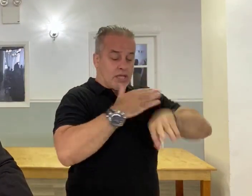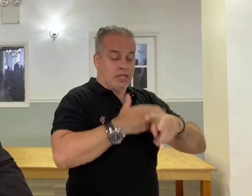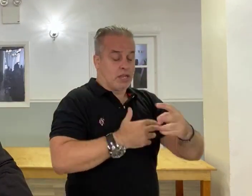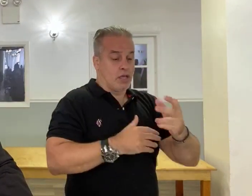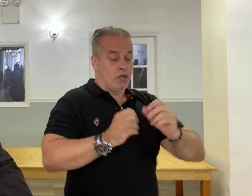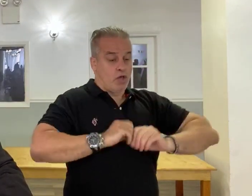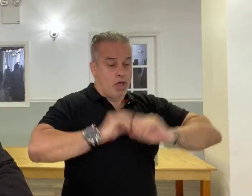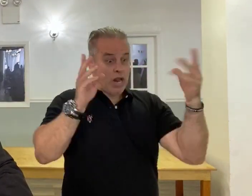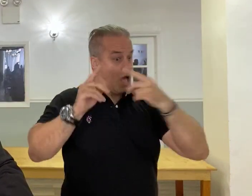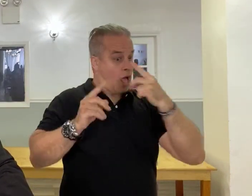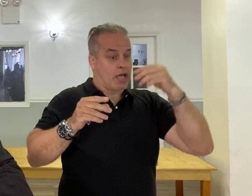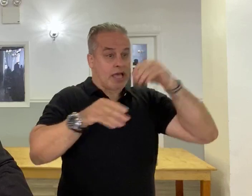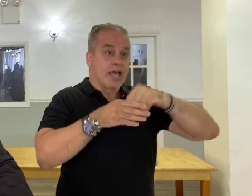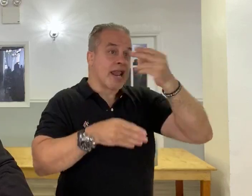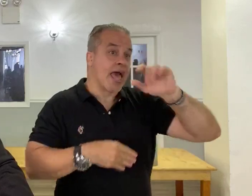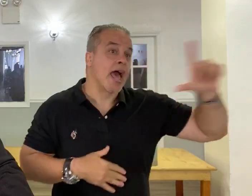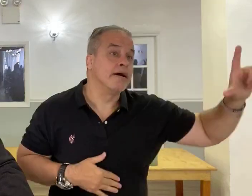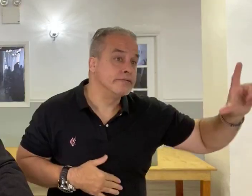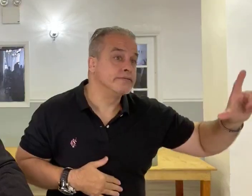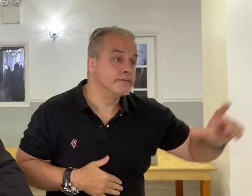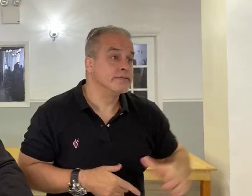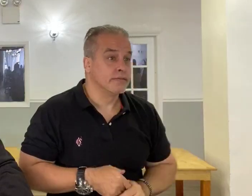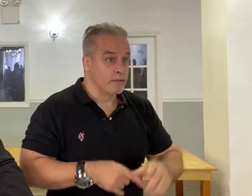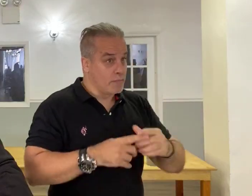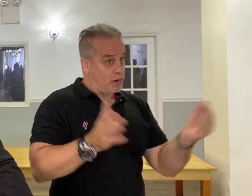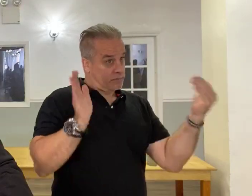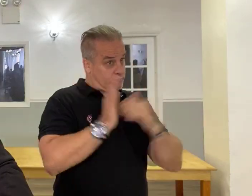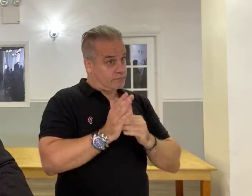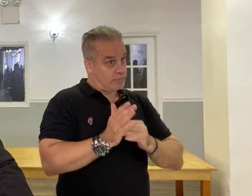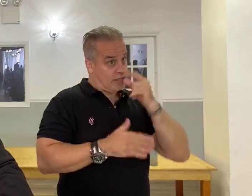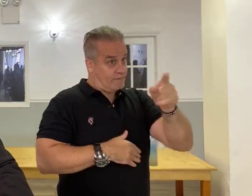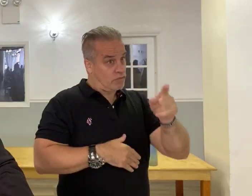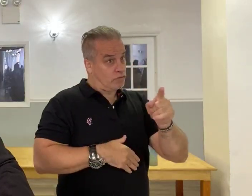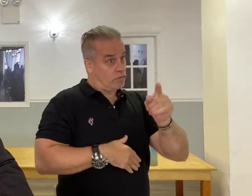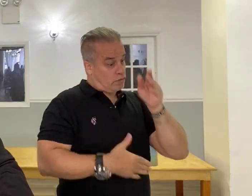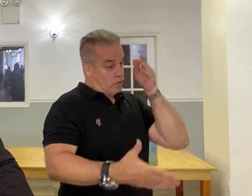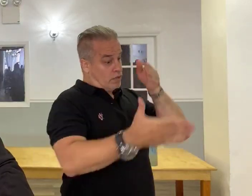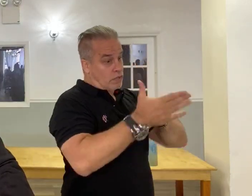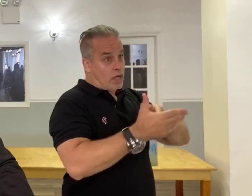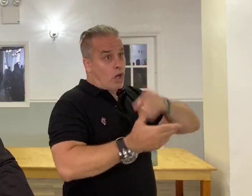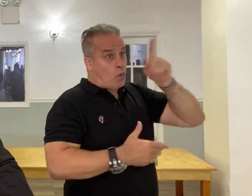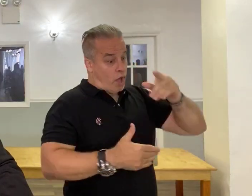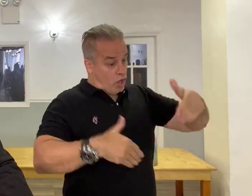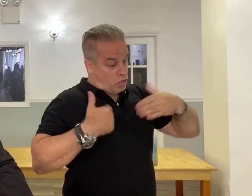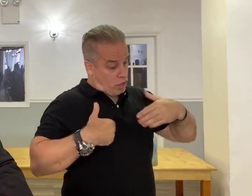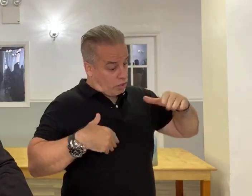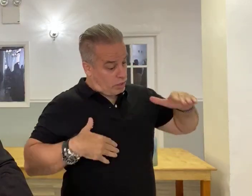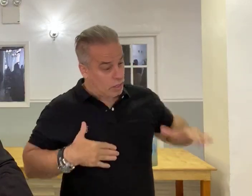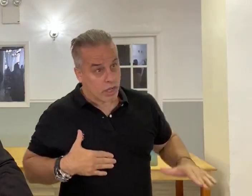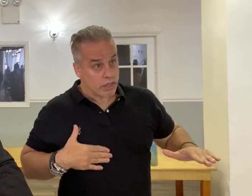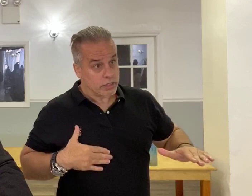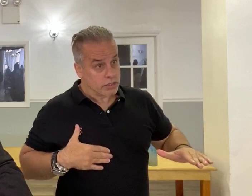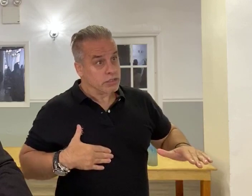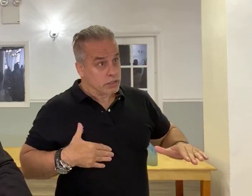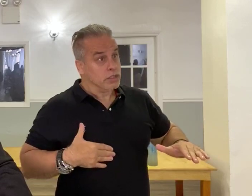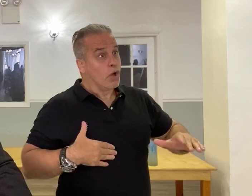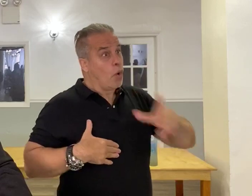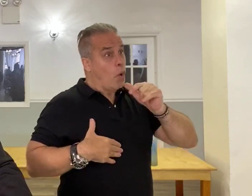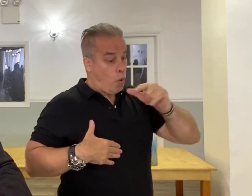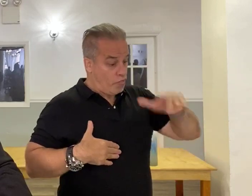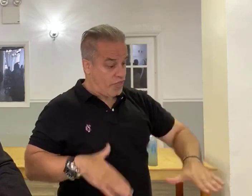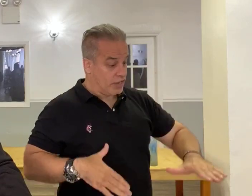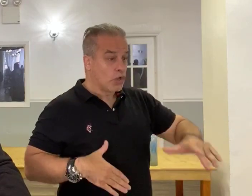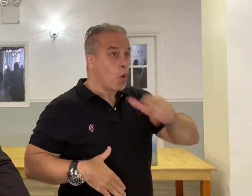of these little ones, for I say unto you that in heaven their angels do always behold